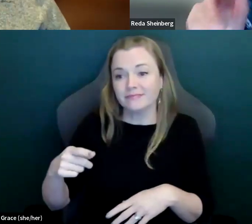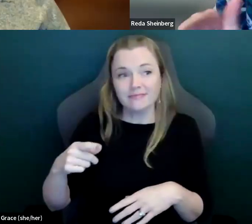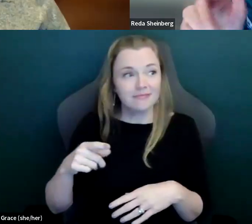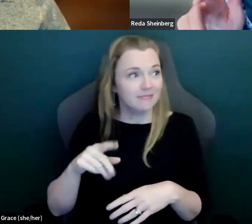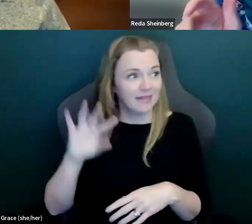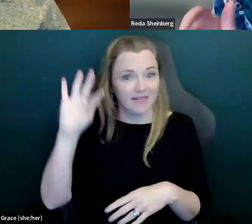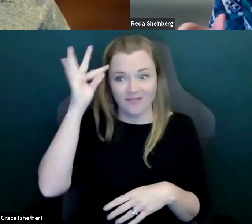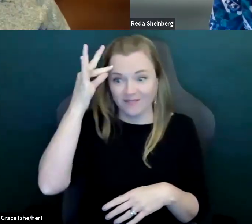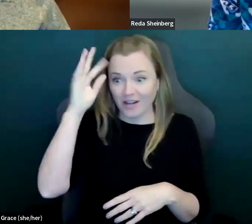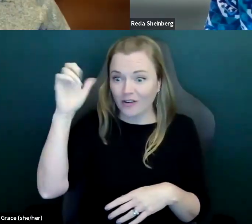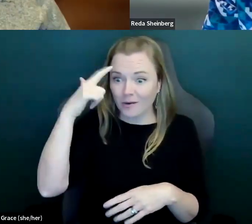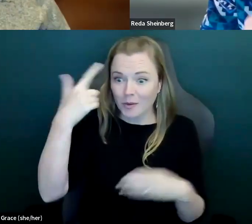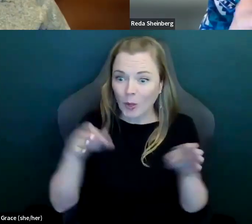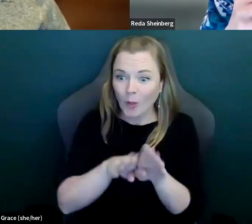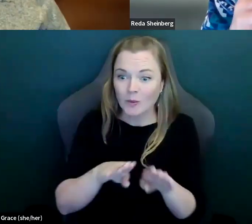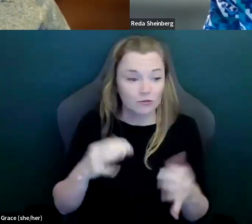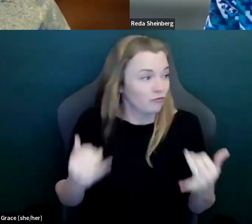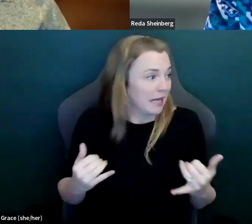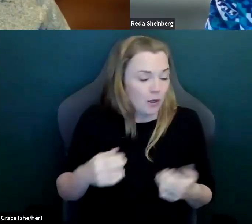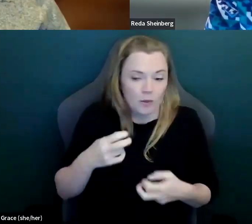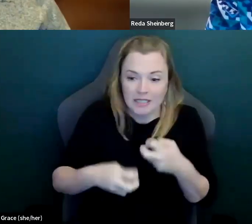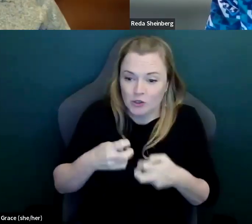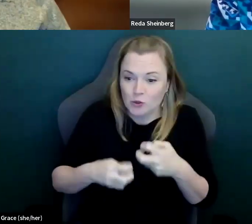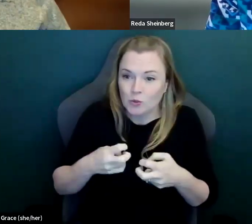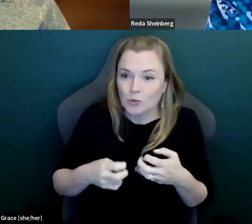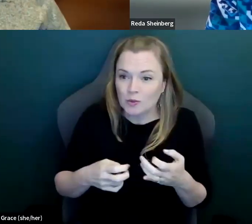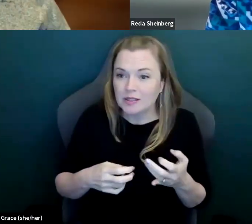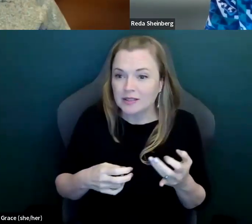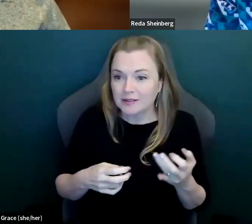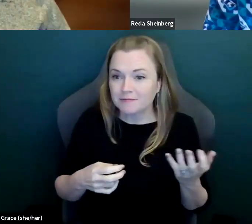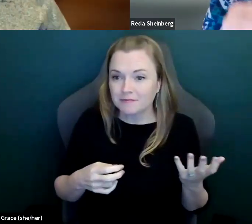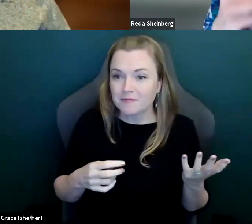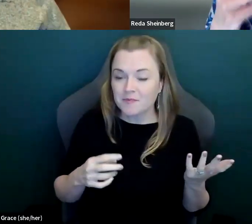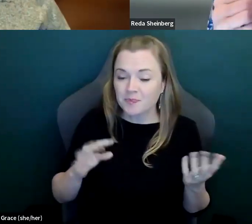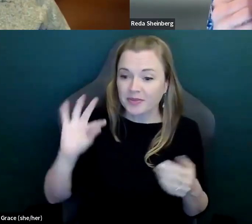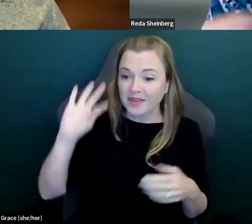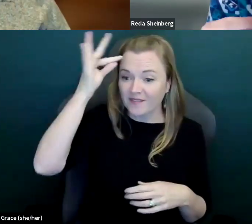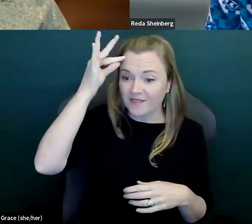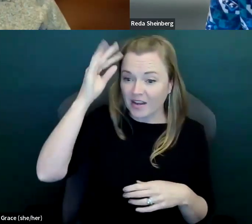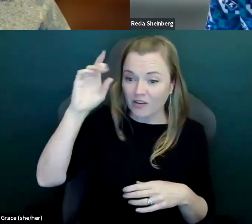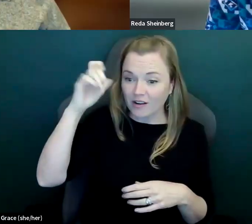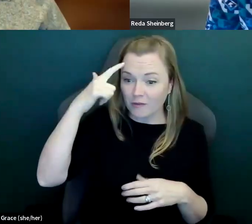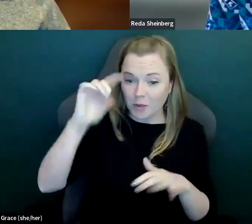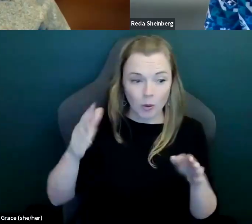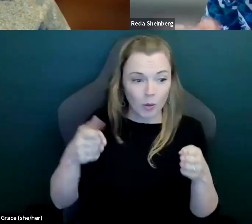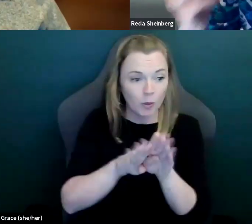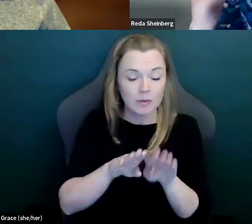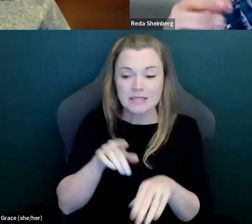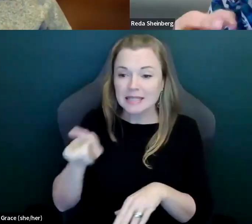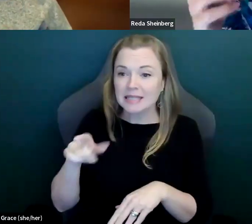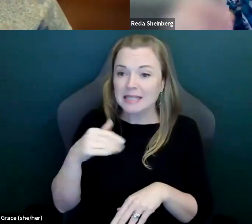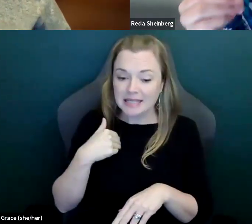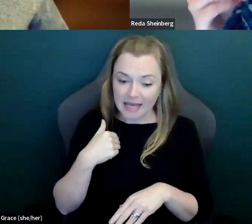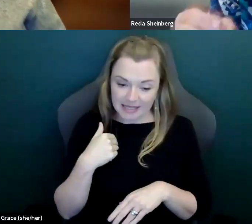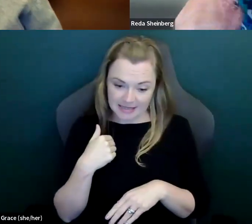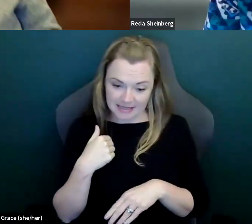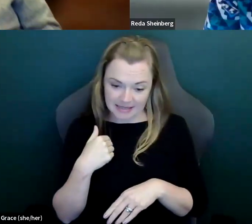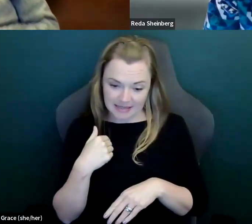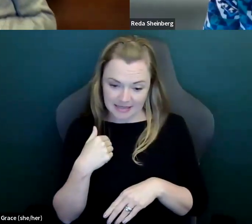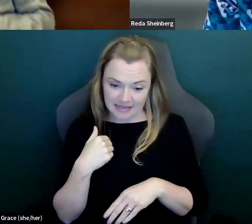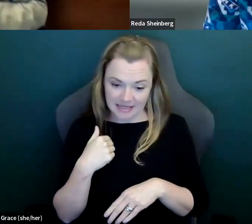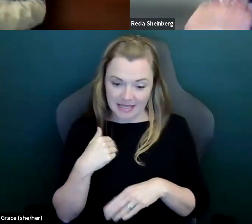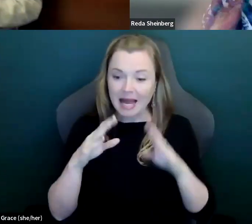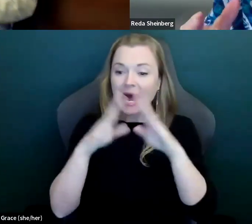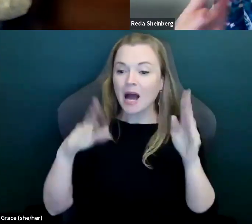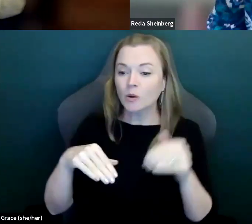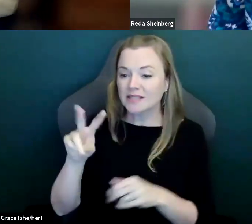fact, we're having an issue right now. And I think it's because the federal government closed. He has a housing voucher, and all of a sudden this